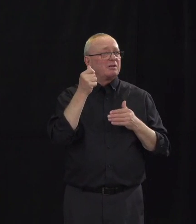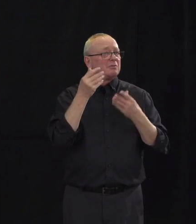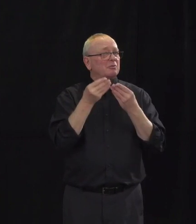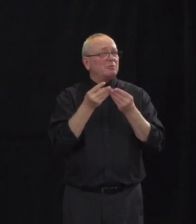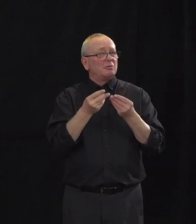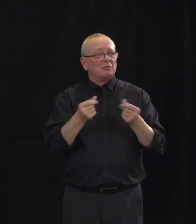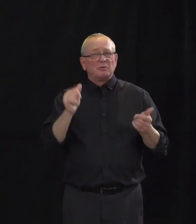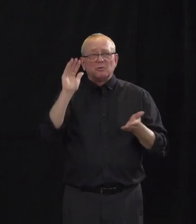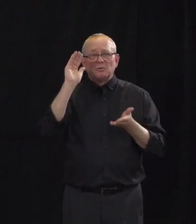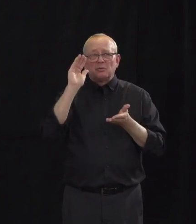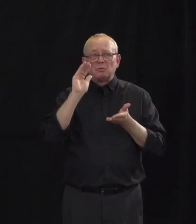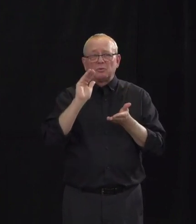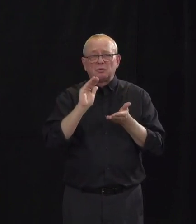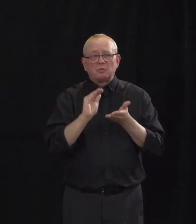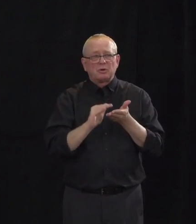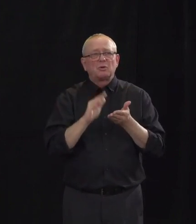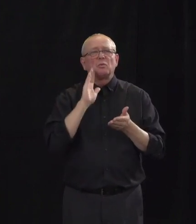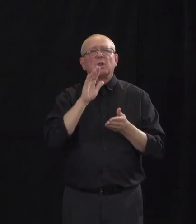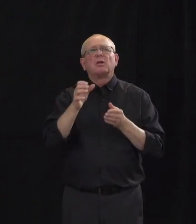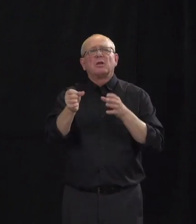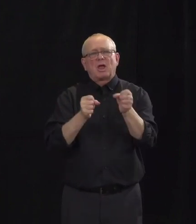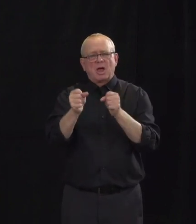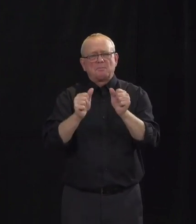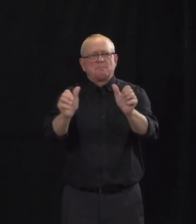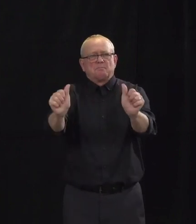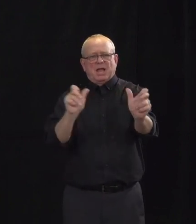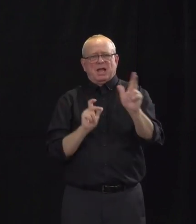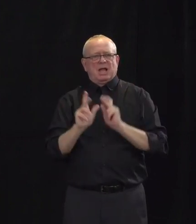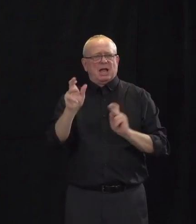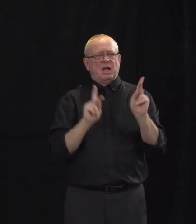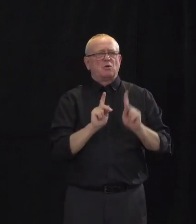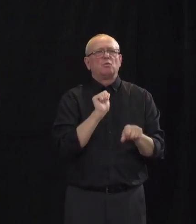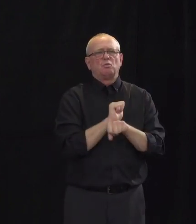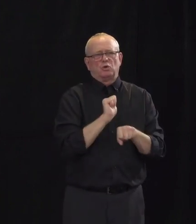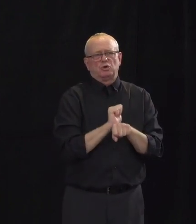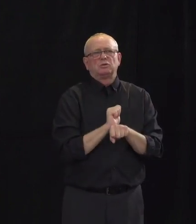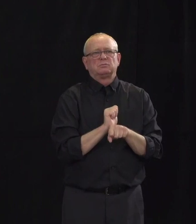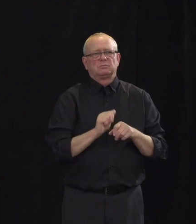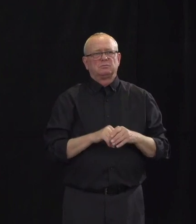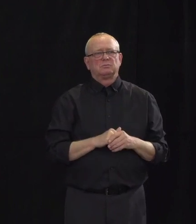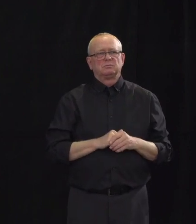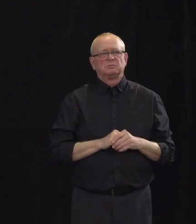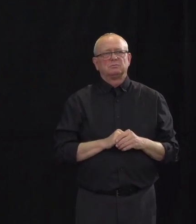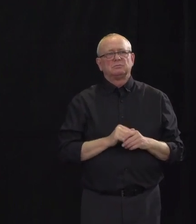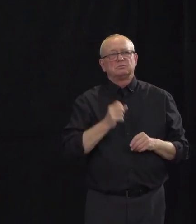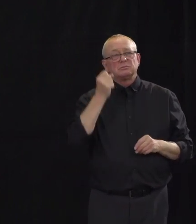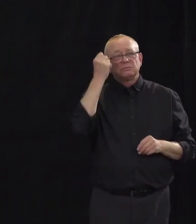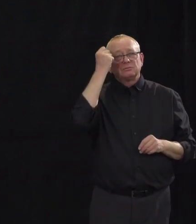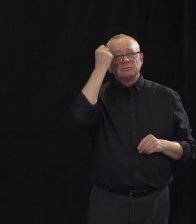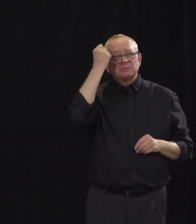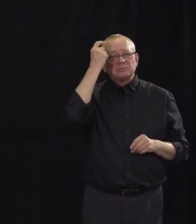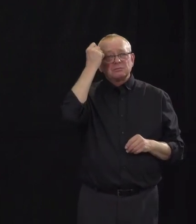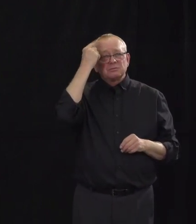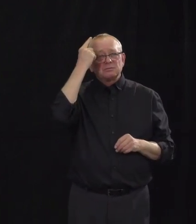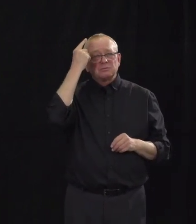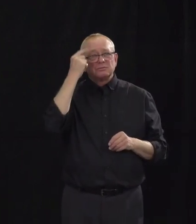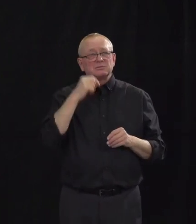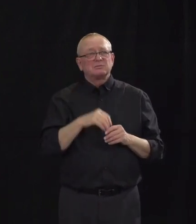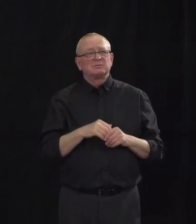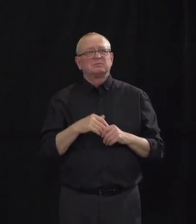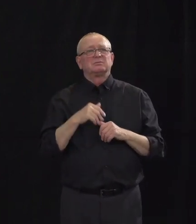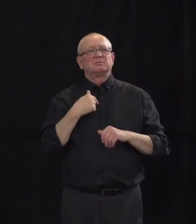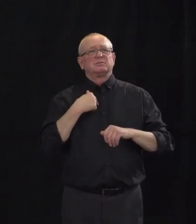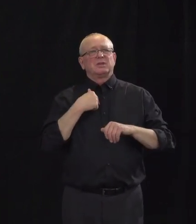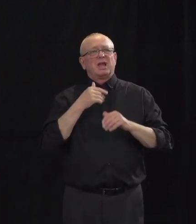reiterate Alberta's urgent call for serious federal action for liquidity for our oil and gas